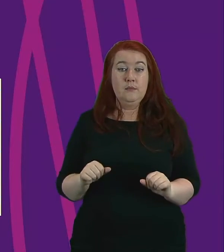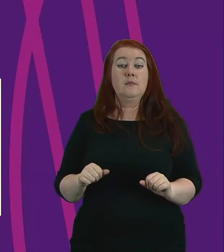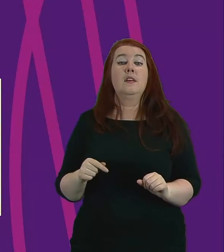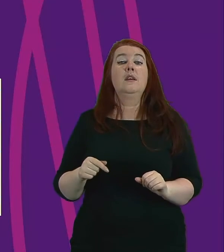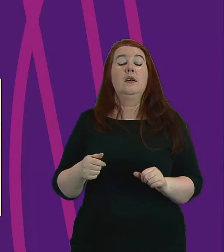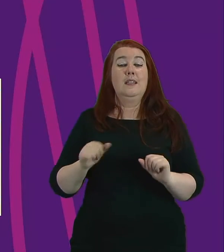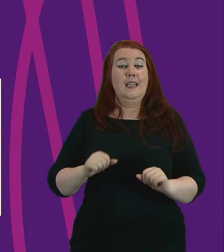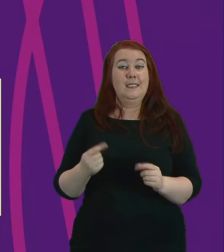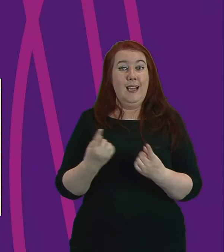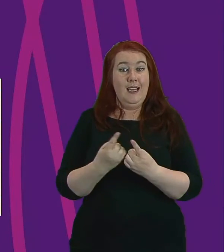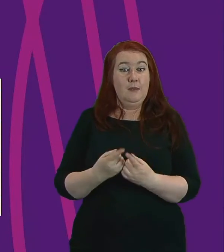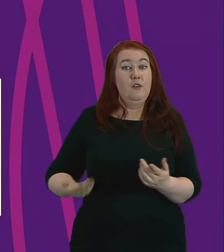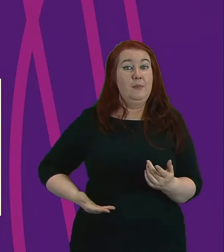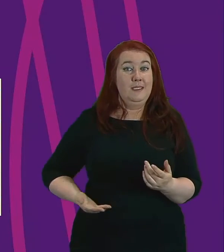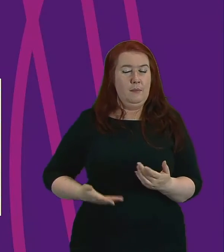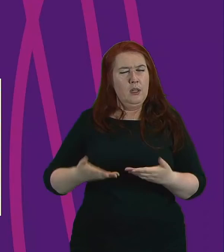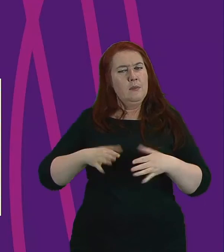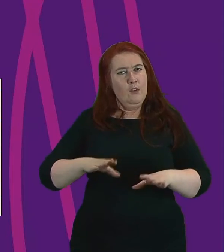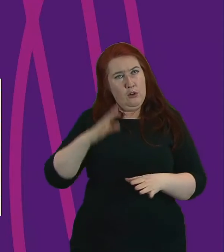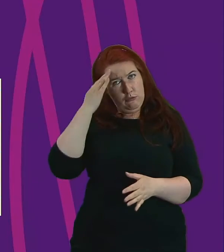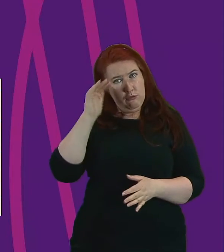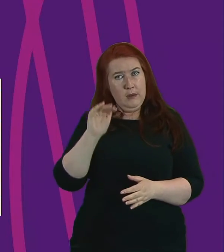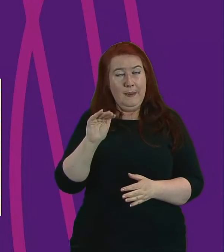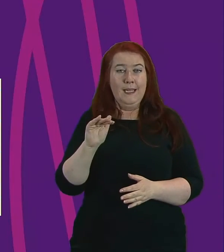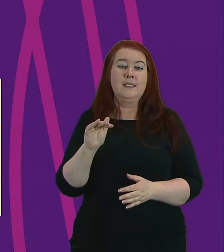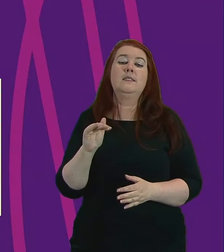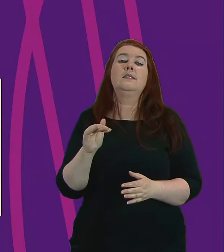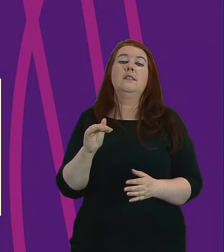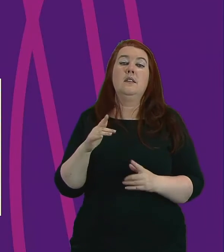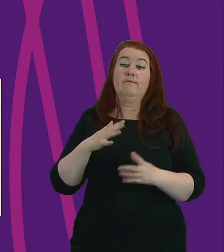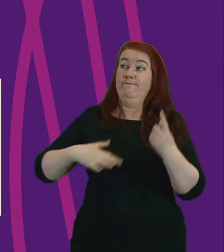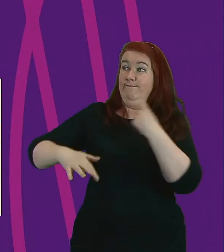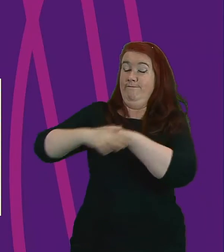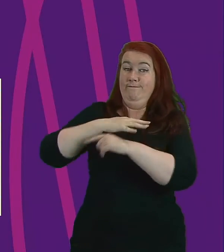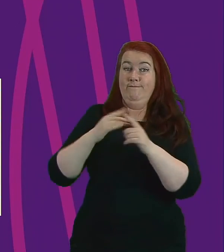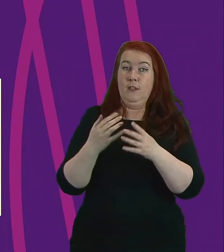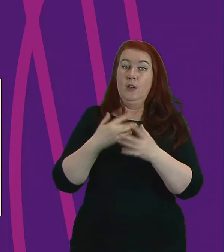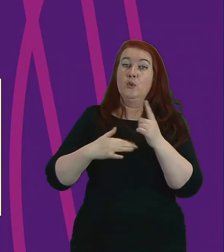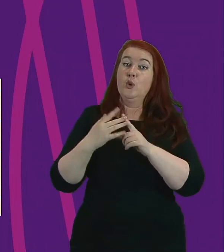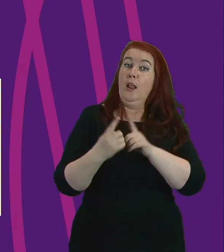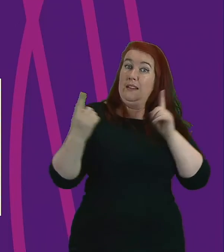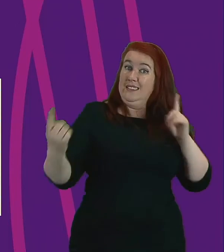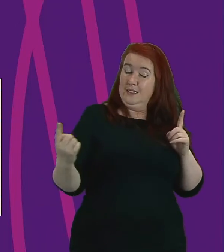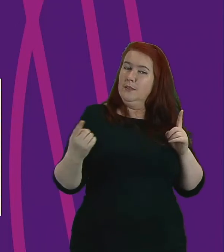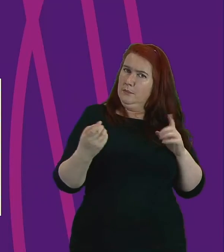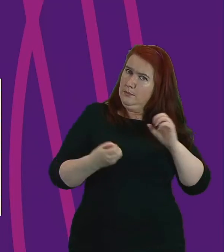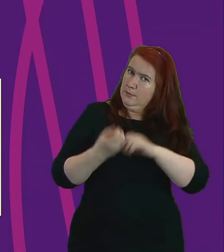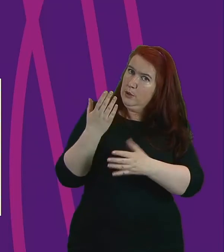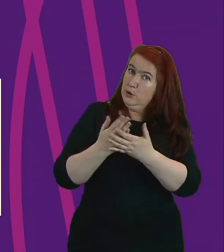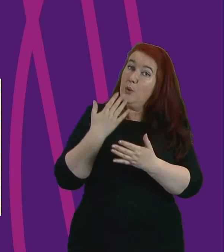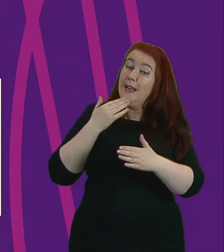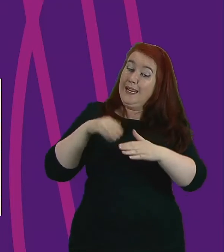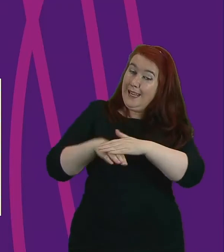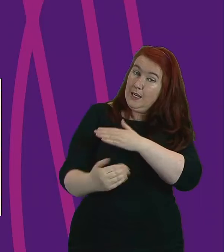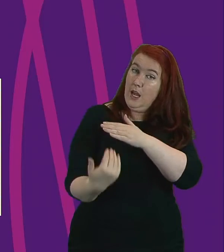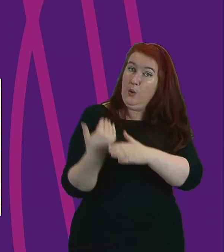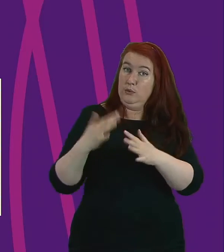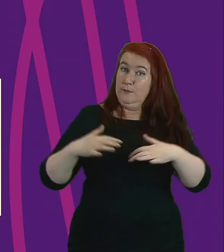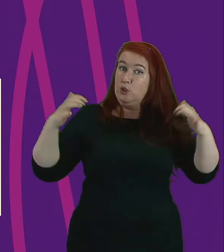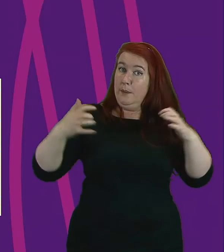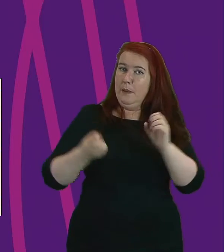But before I do, can I remind members that social distancing measures are in place, and ask that you please observe these, including when exiting the